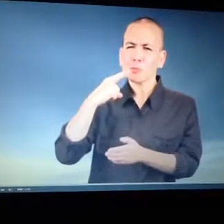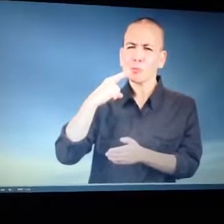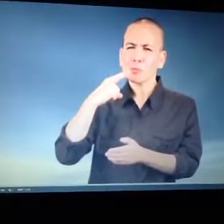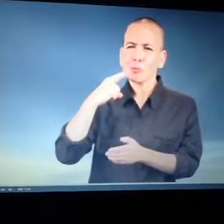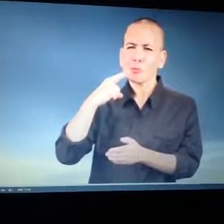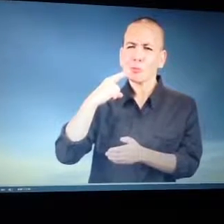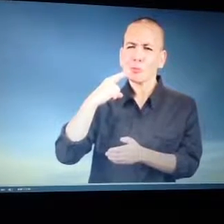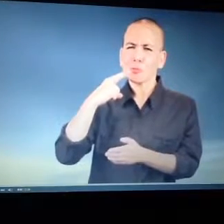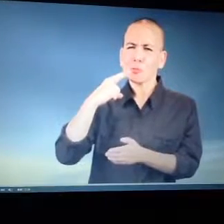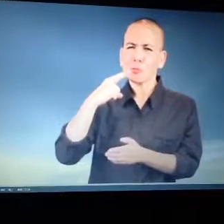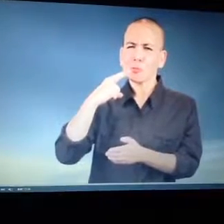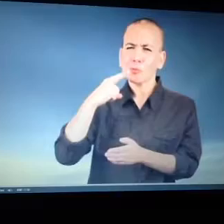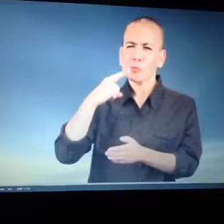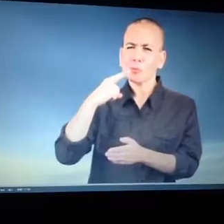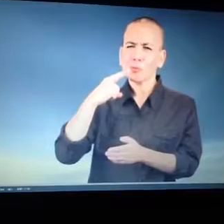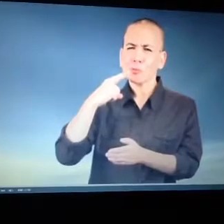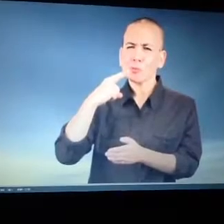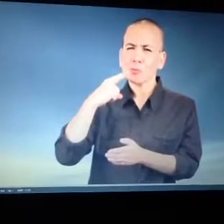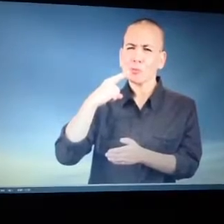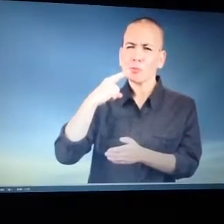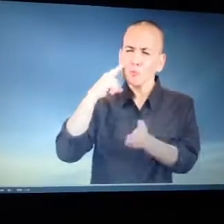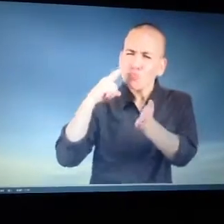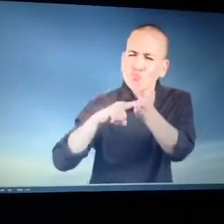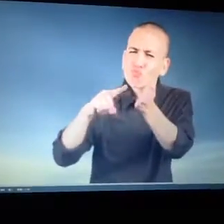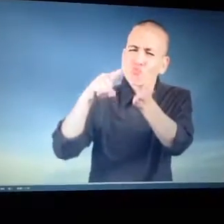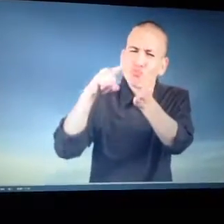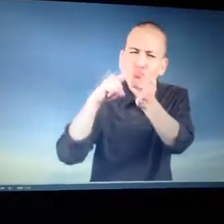related through RID.